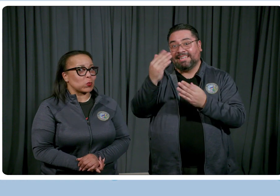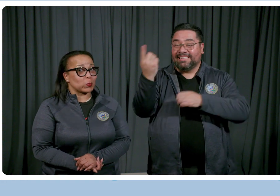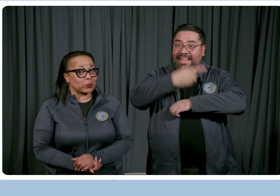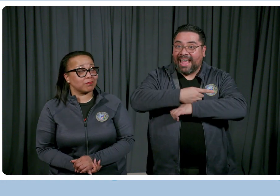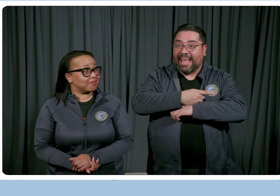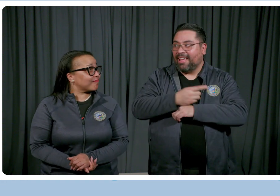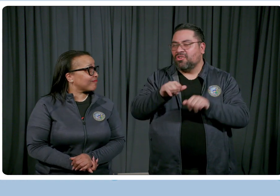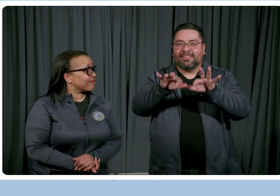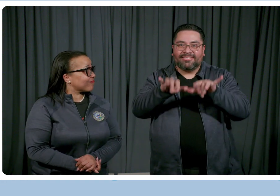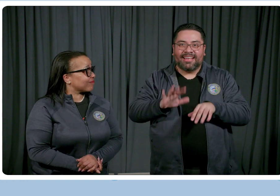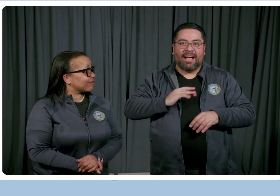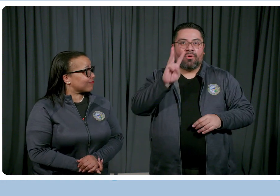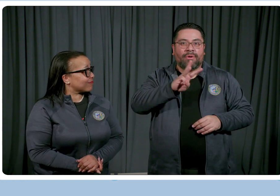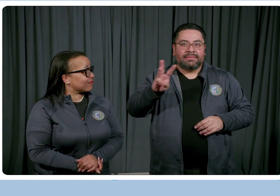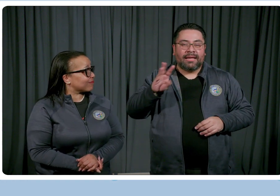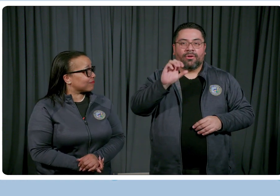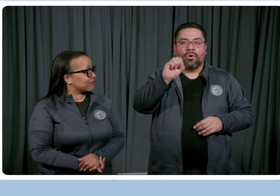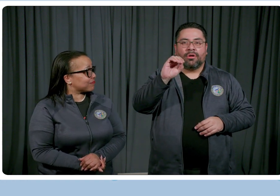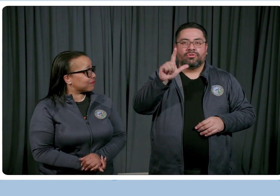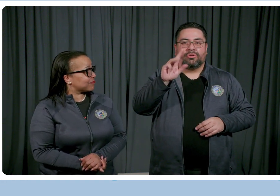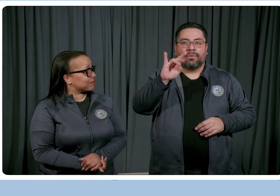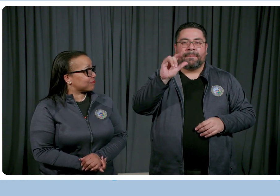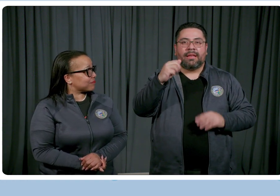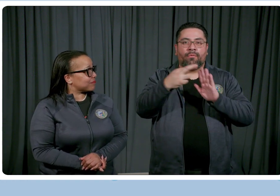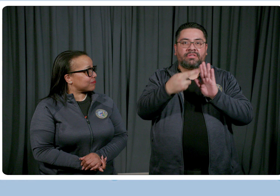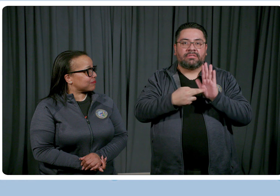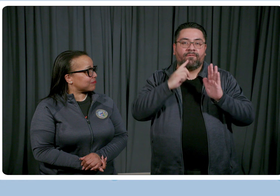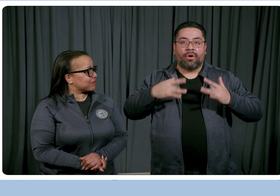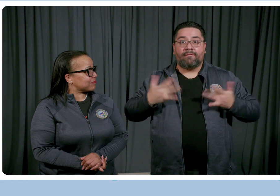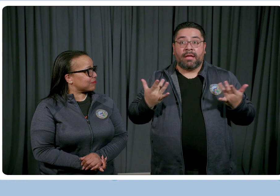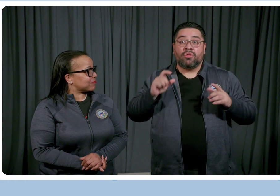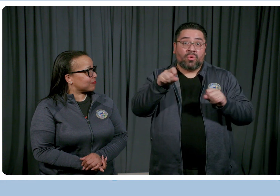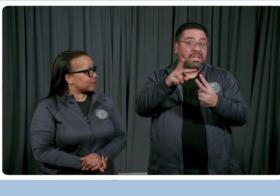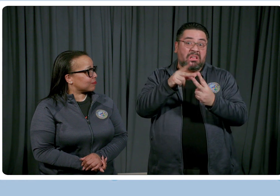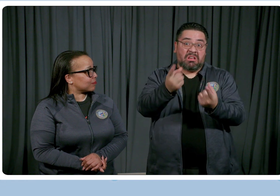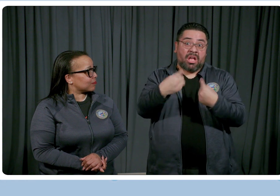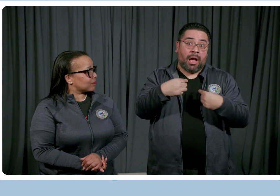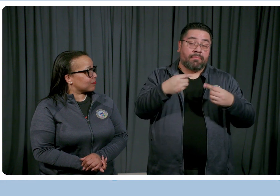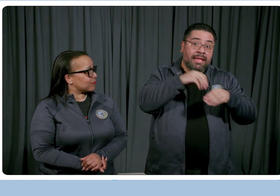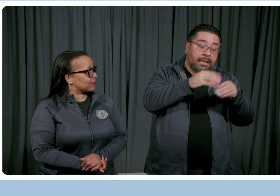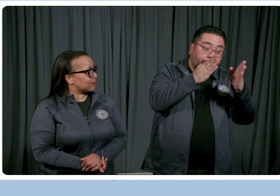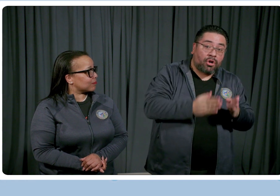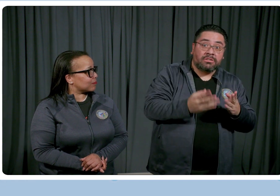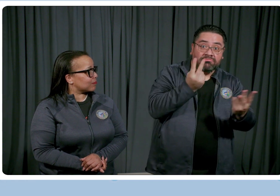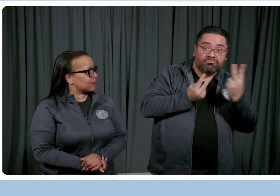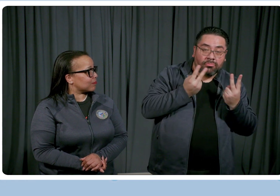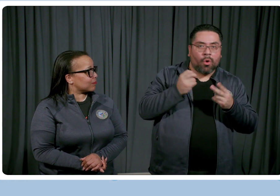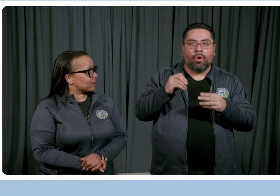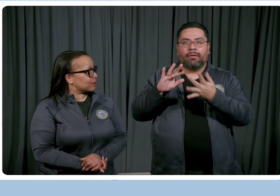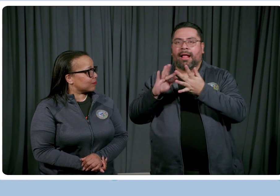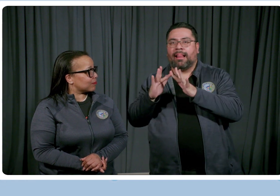day. Feel free to visit our website or check out our social media to register for the event. You could either come in person or